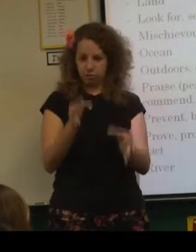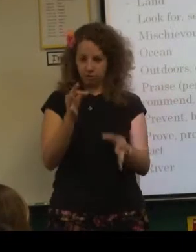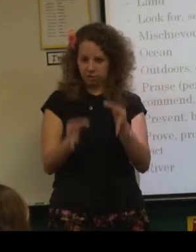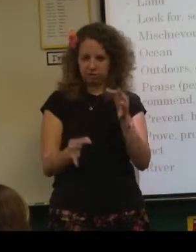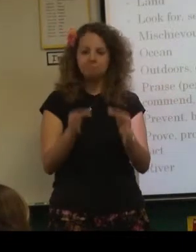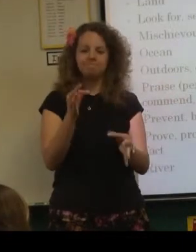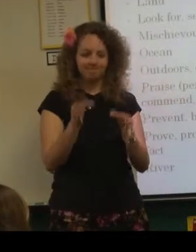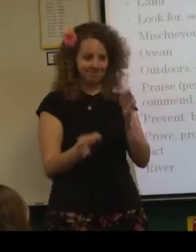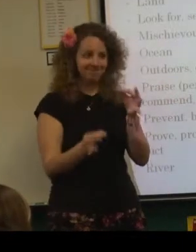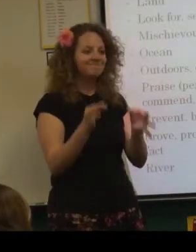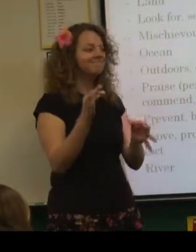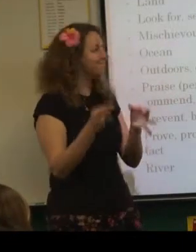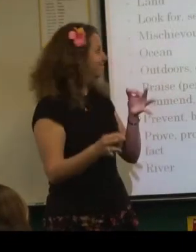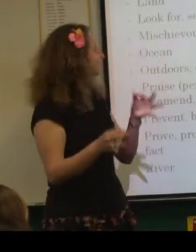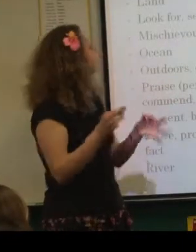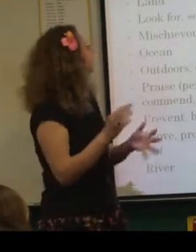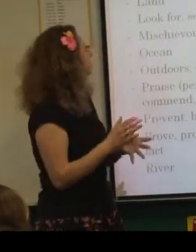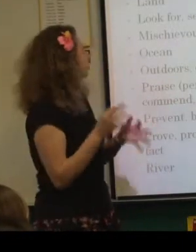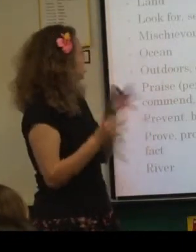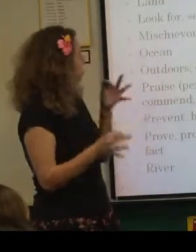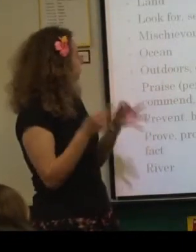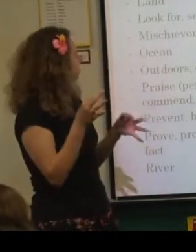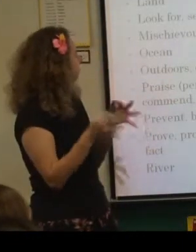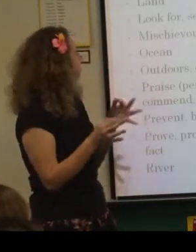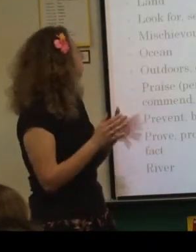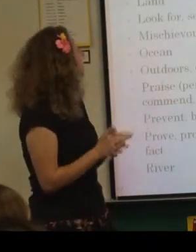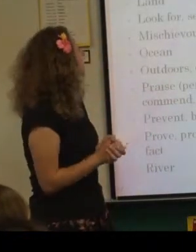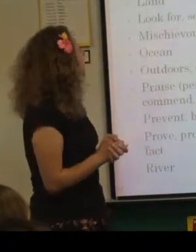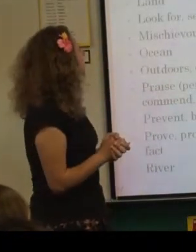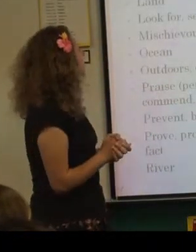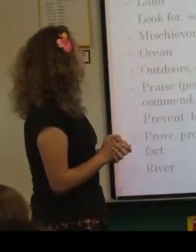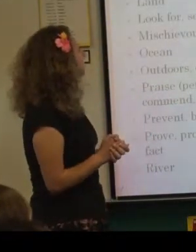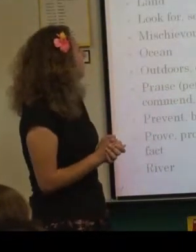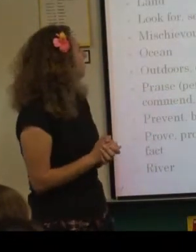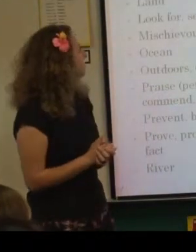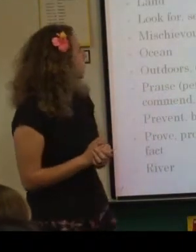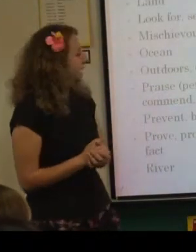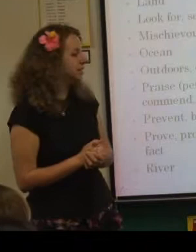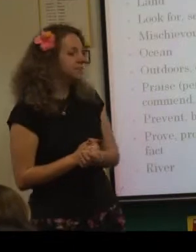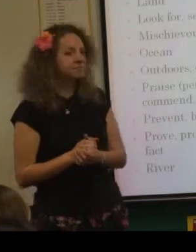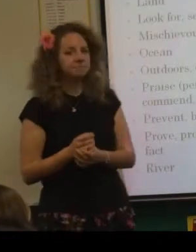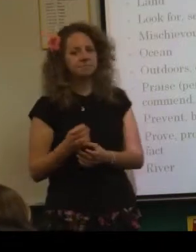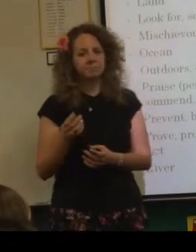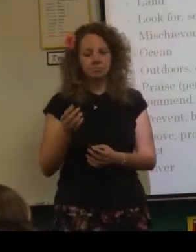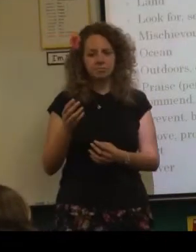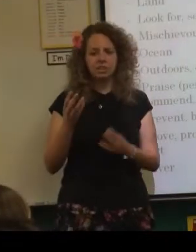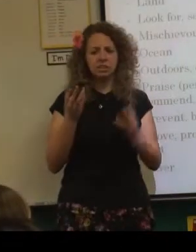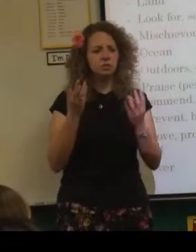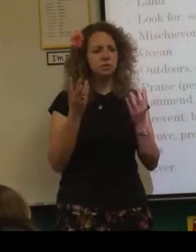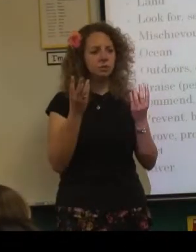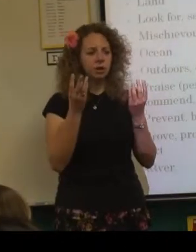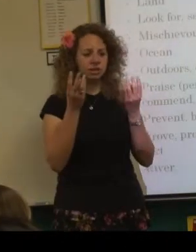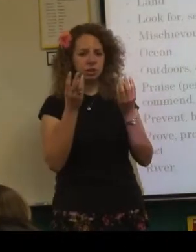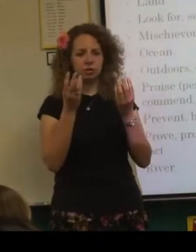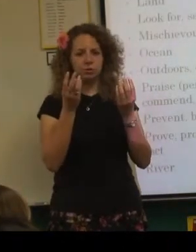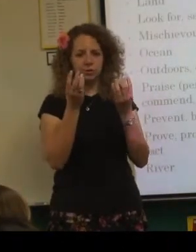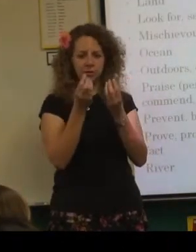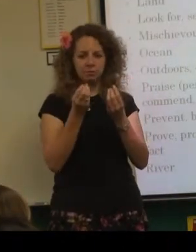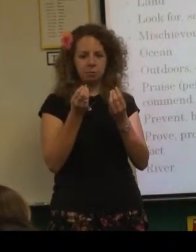courts. Or judge. And then you have land. So in the book it shows something